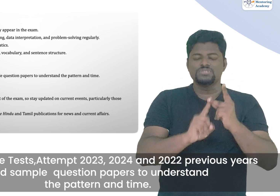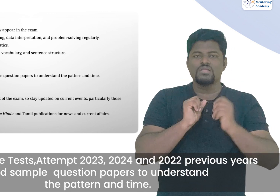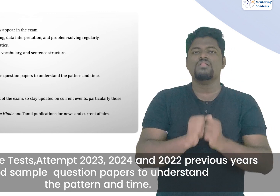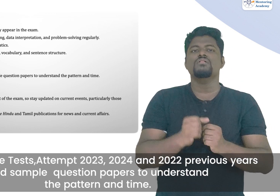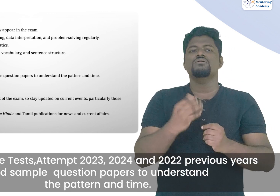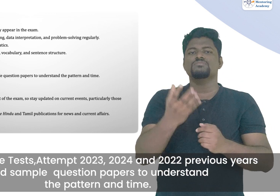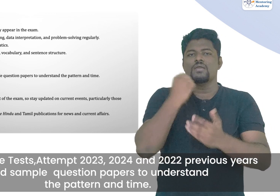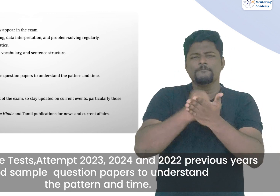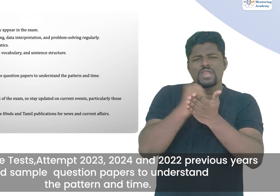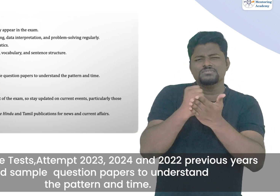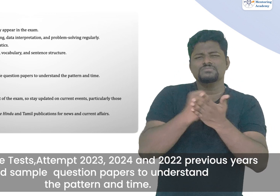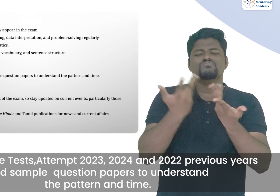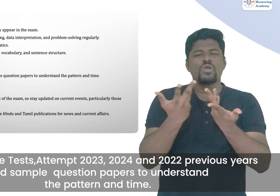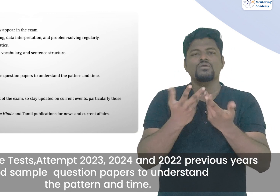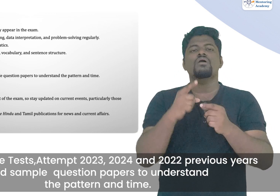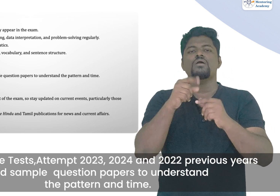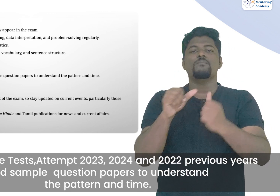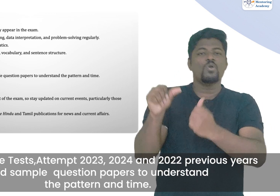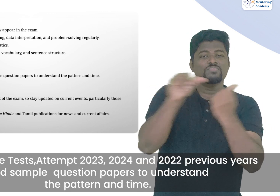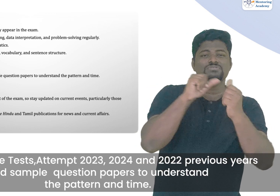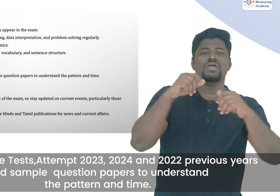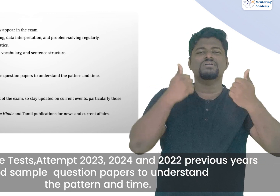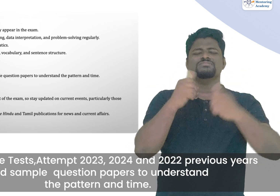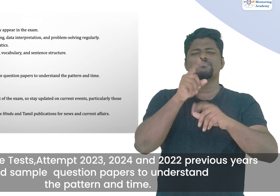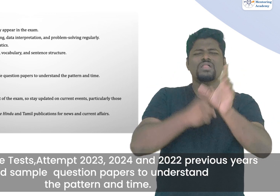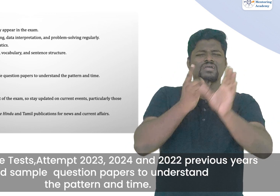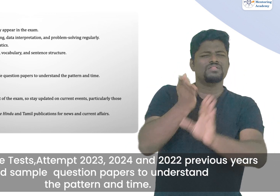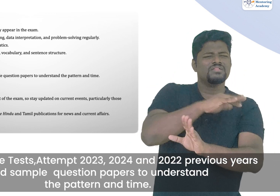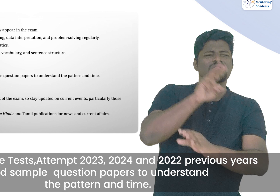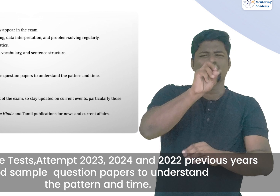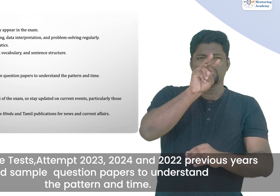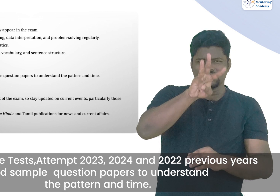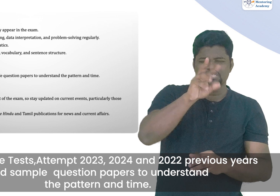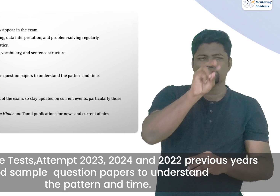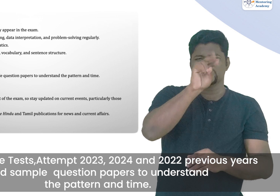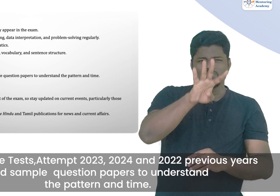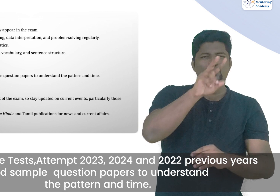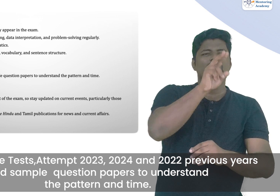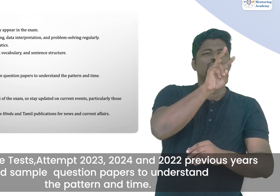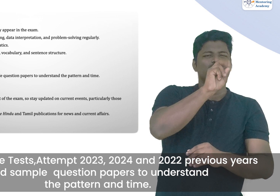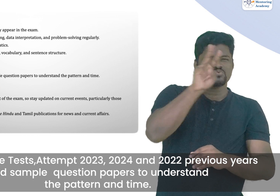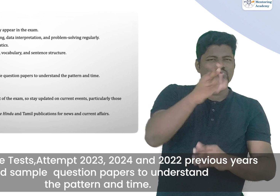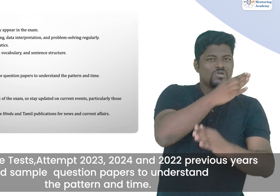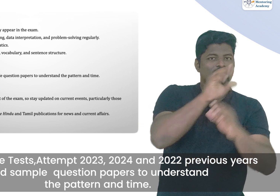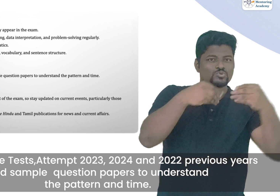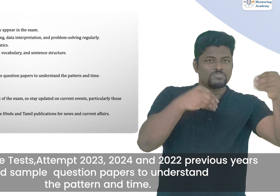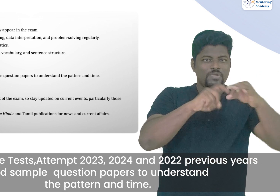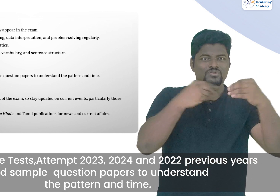Take practice tests attempt 2023, 2024, and 2022 previous years and sample question papers